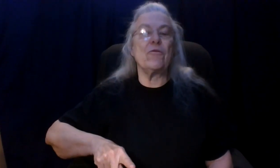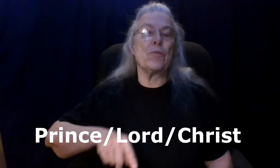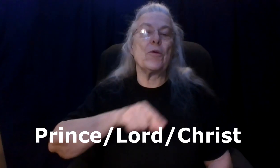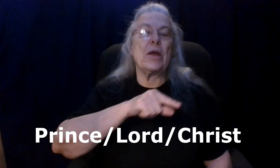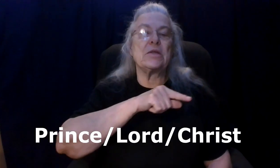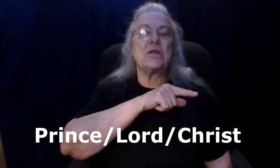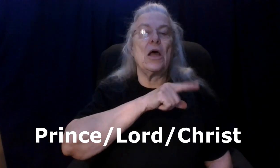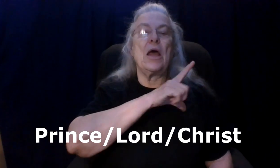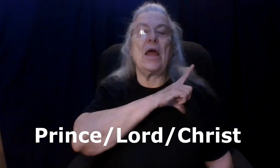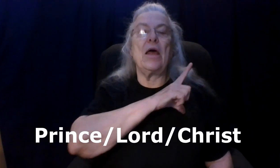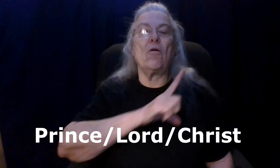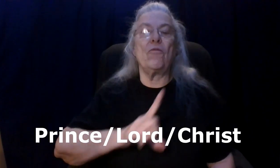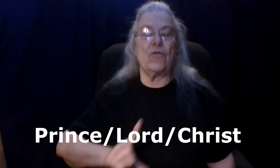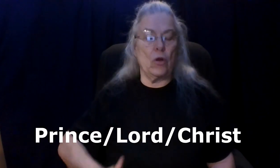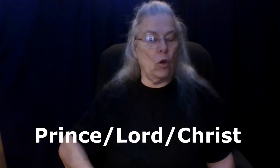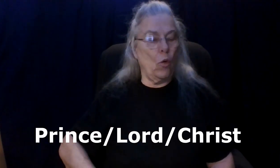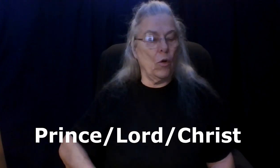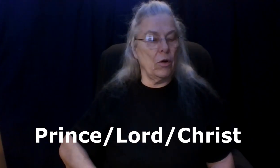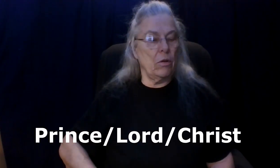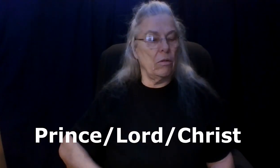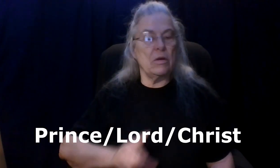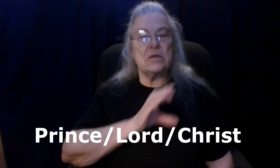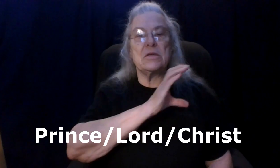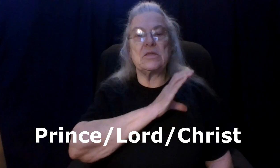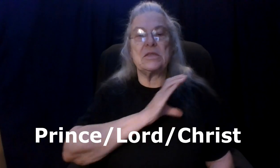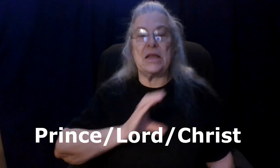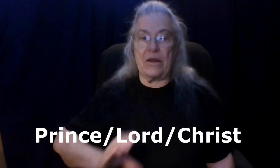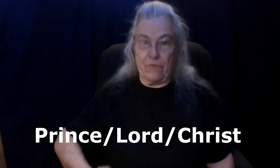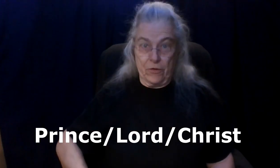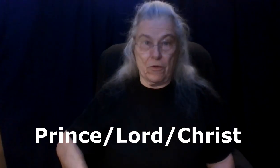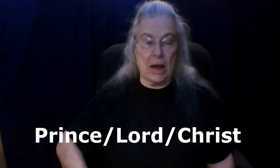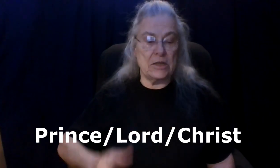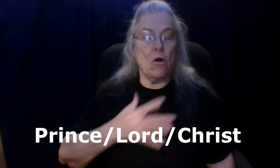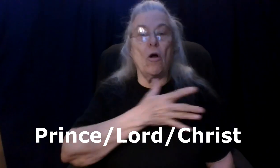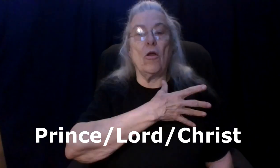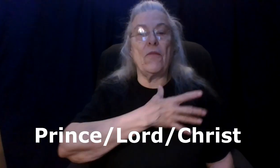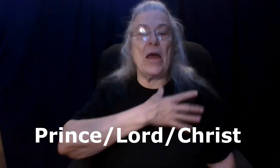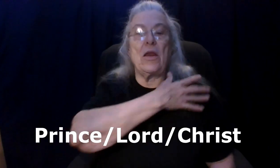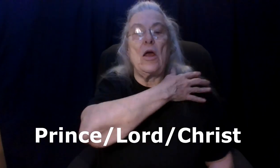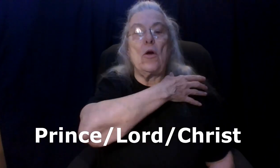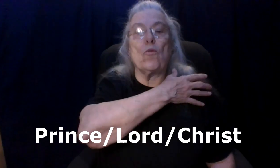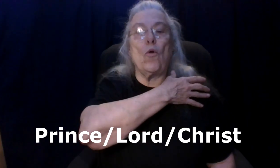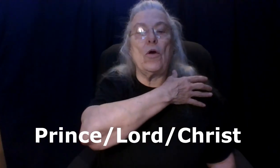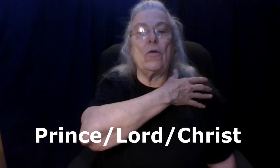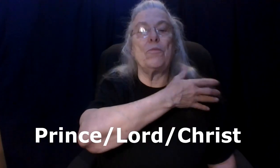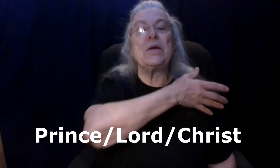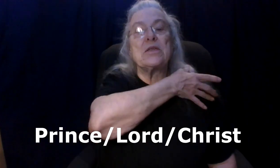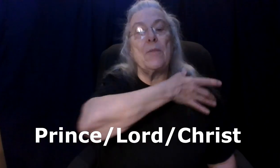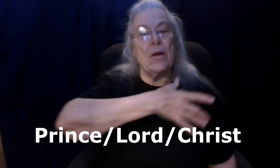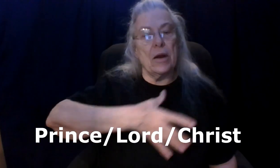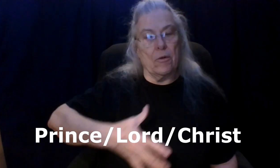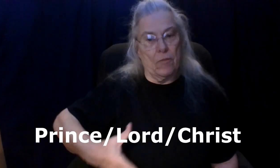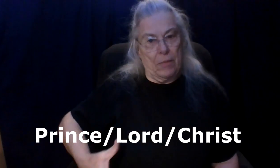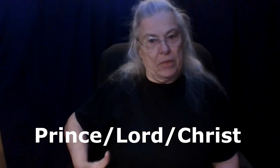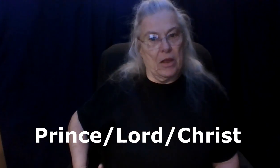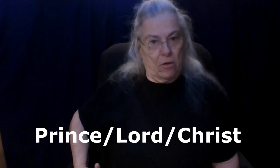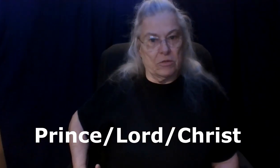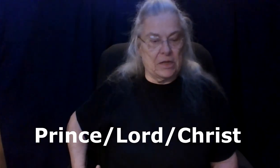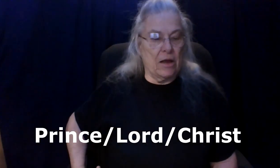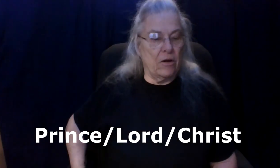Prince, L for Lord, C for Christ, all on that royal Miss America ribbon that goes down and across.